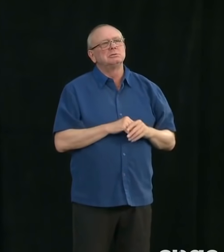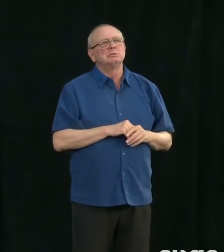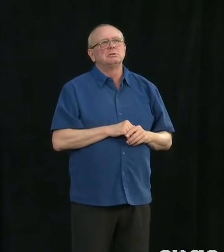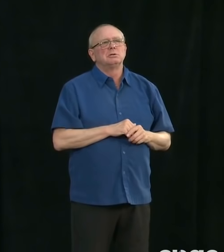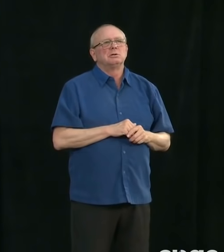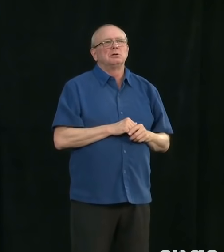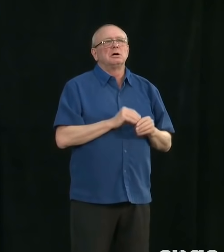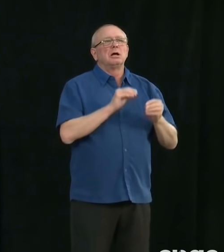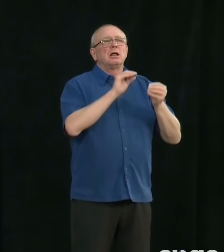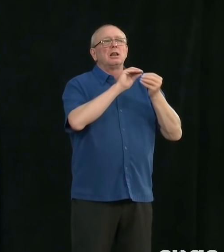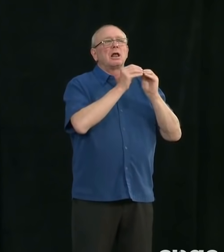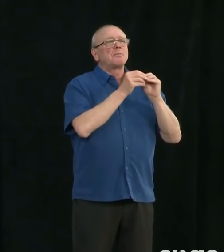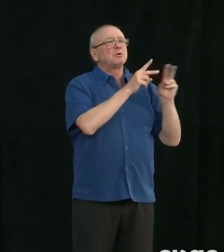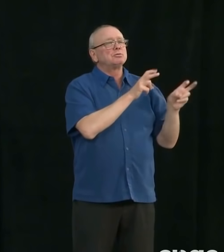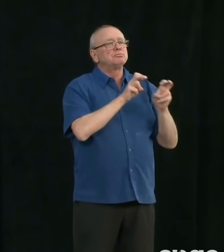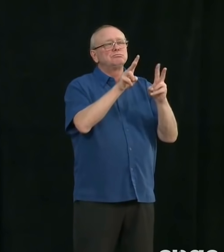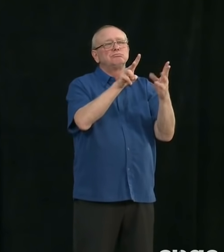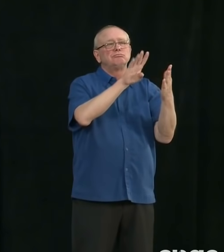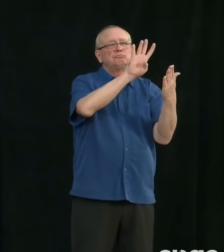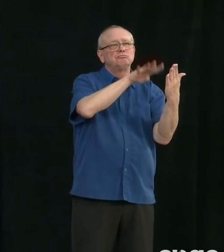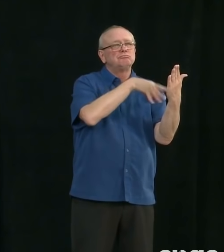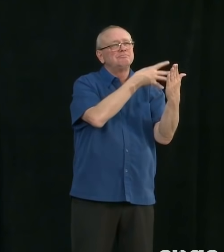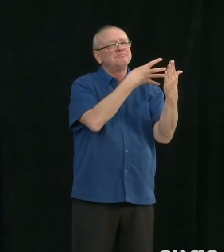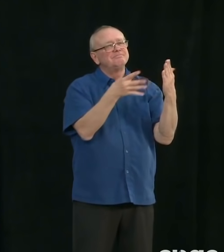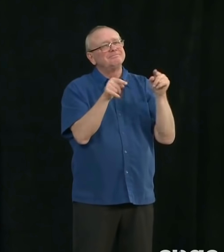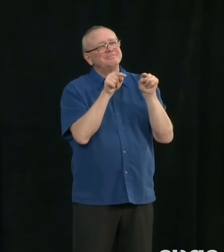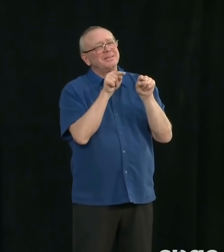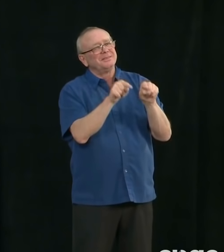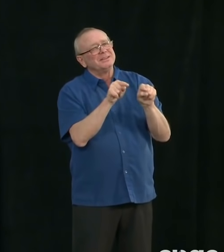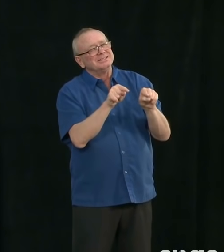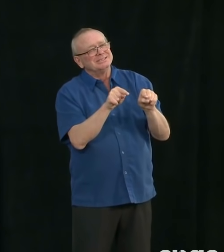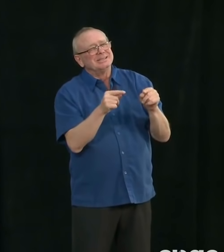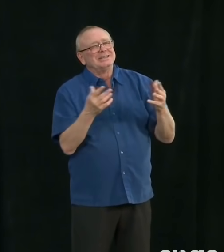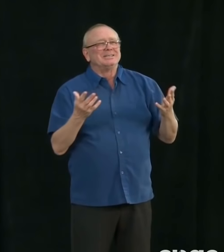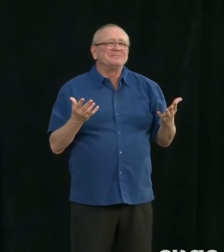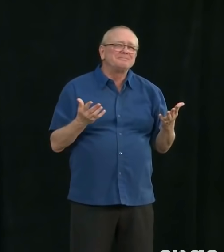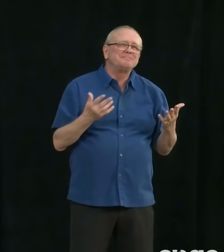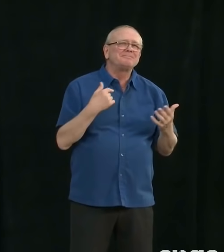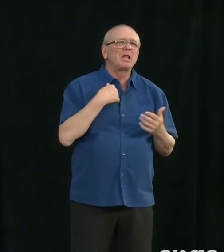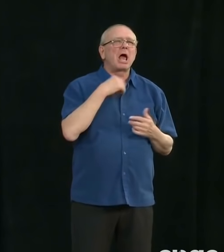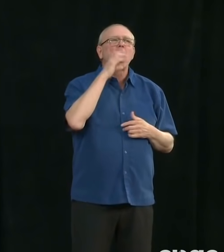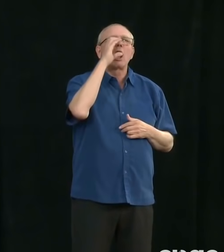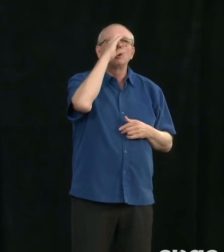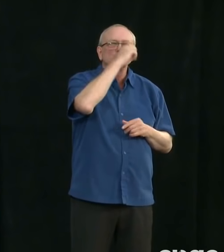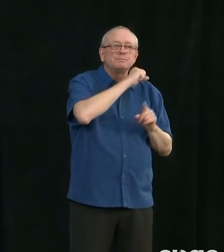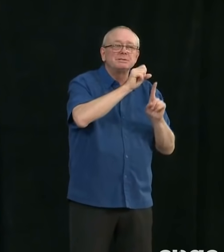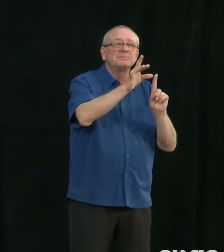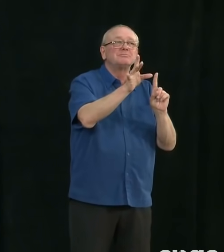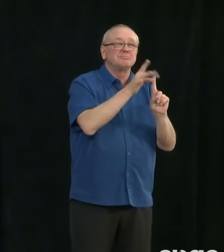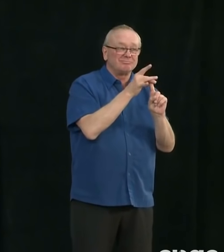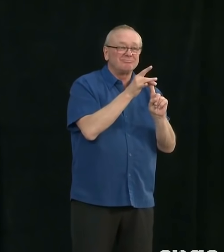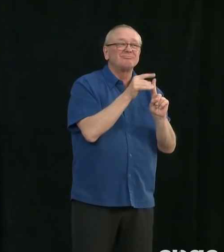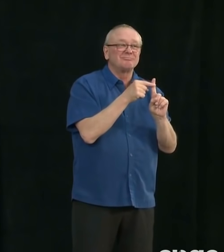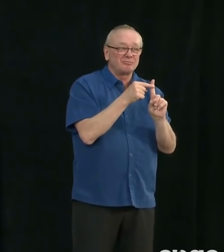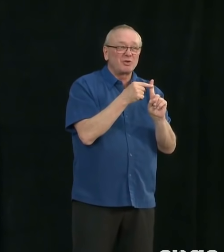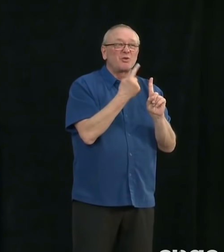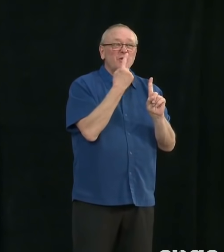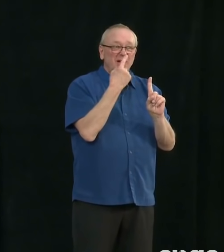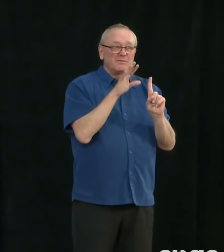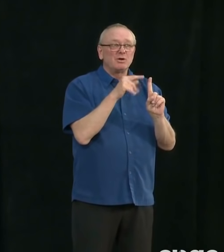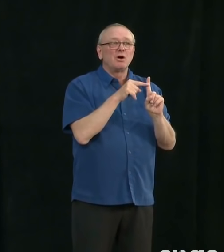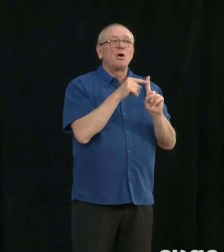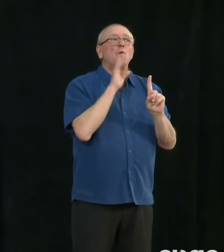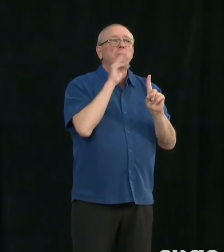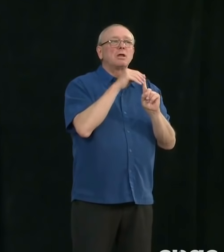put in an assumption that every case who got infected would spread to 5 more or